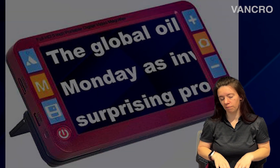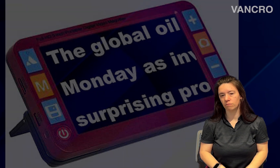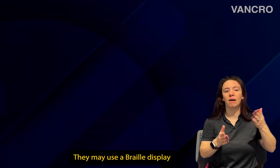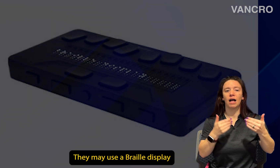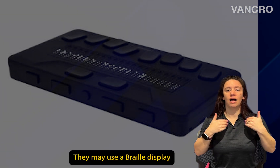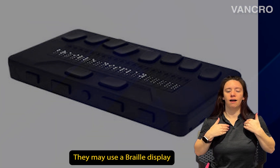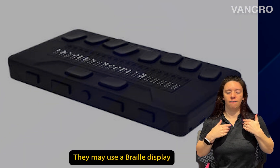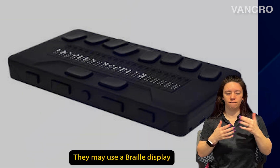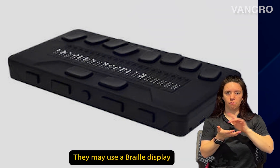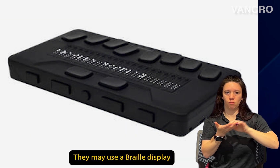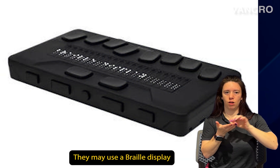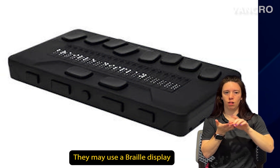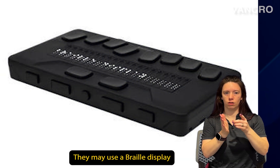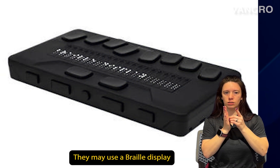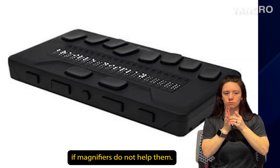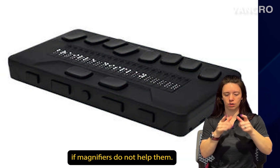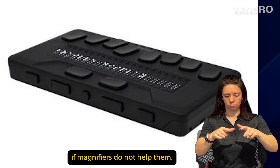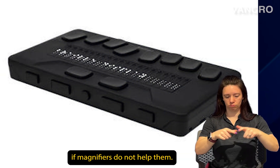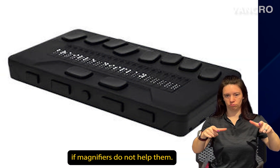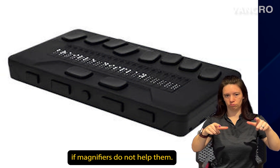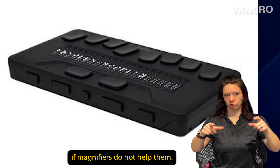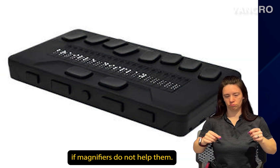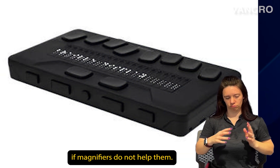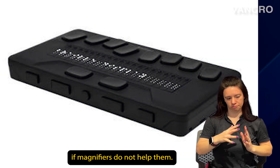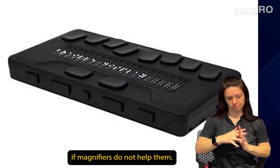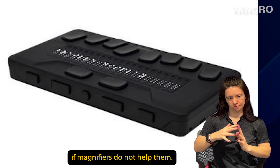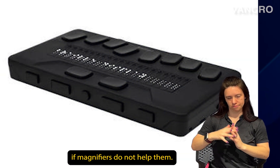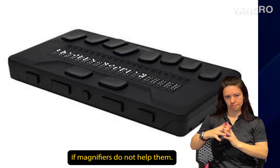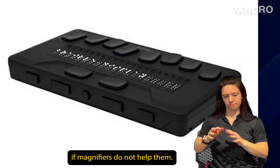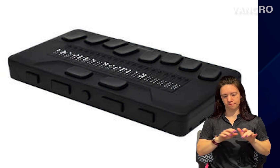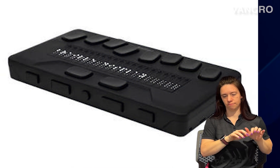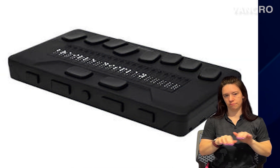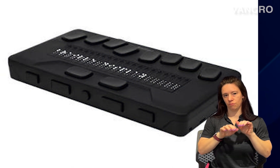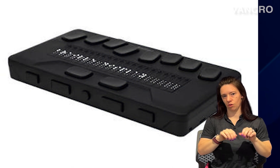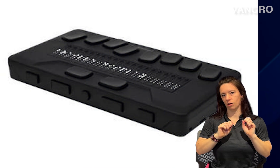They may use a braille display if magnifiers do not help them.